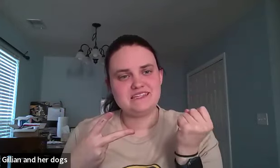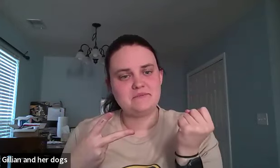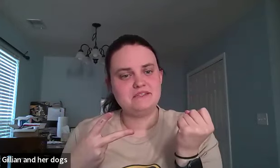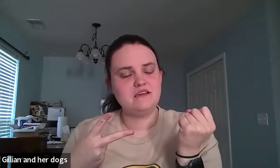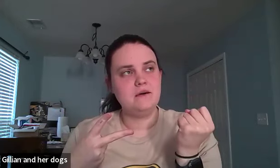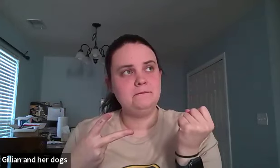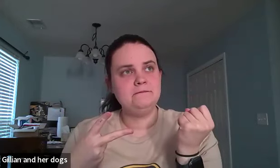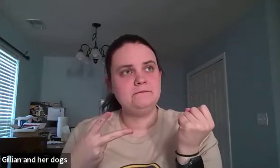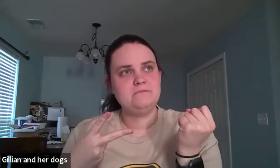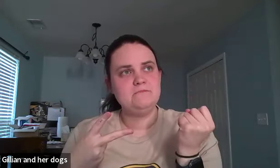when this happens.